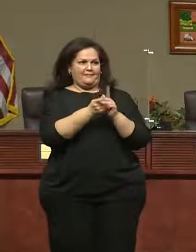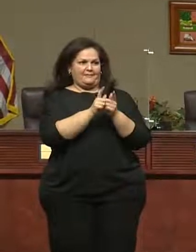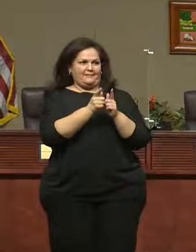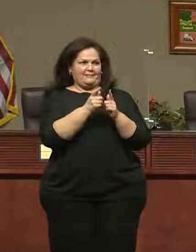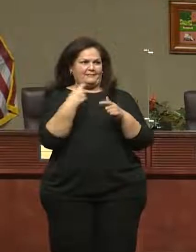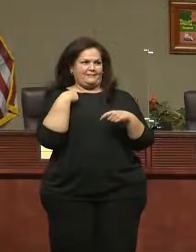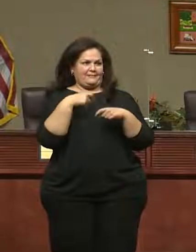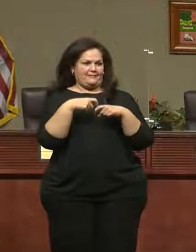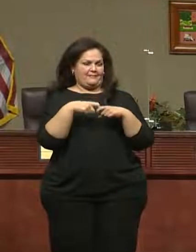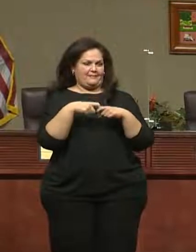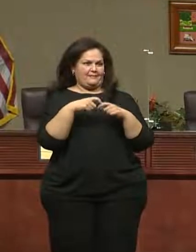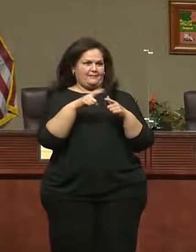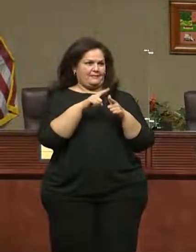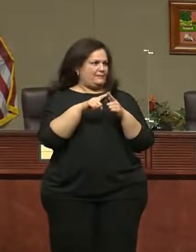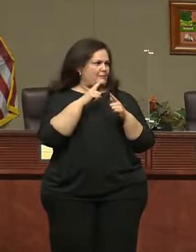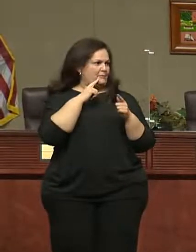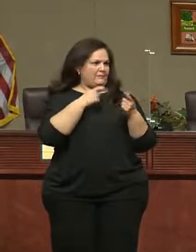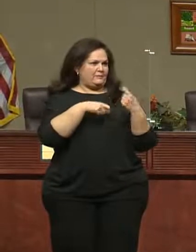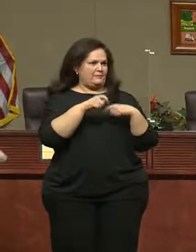Okay.